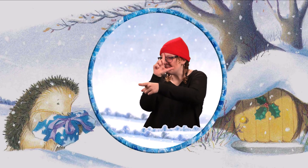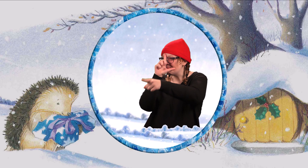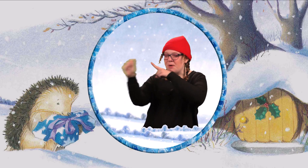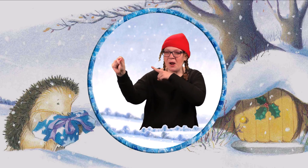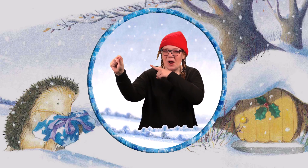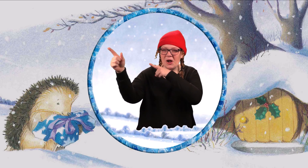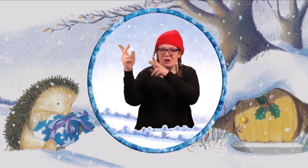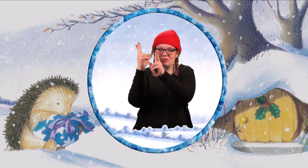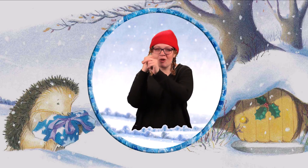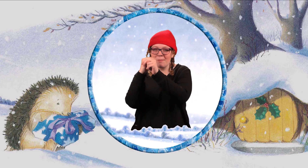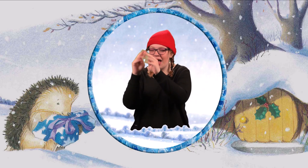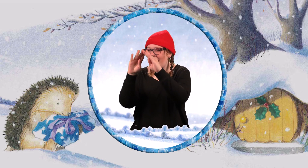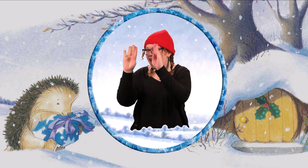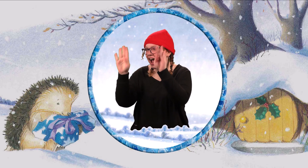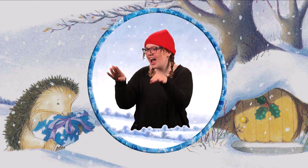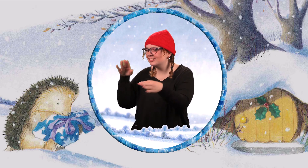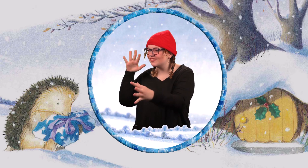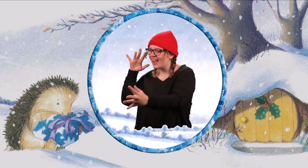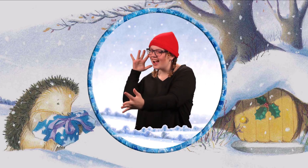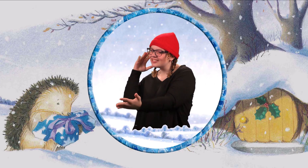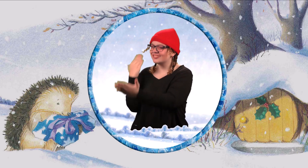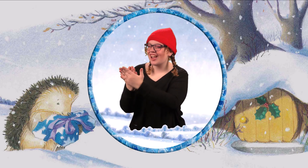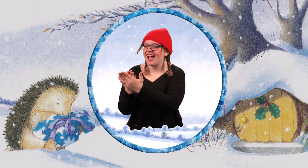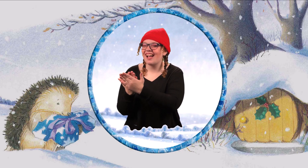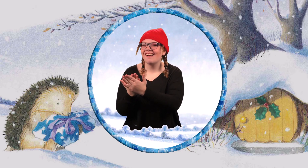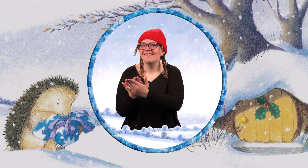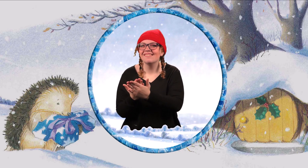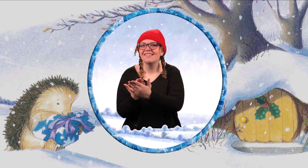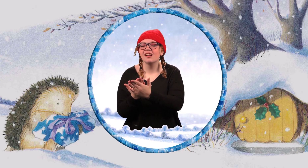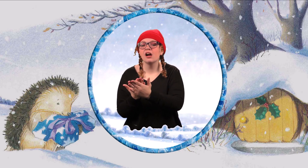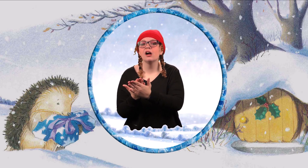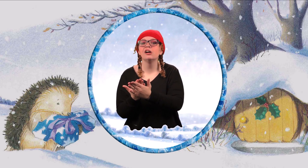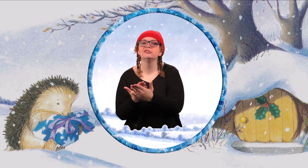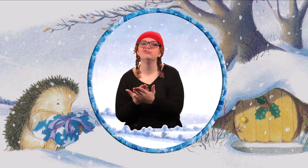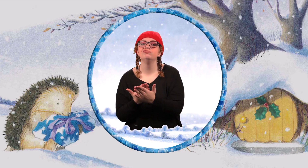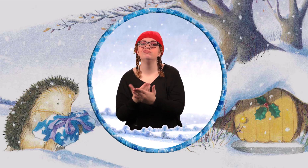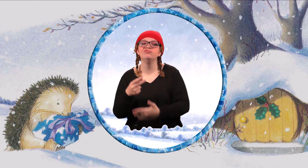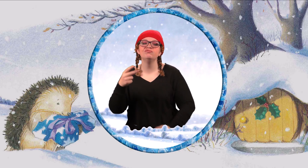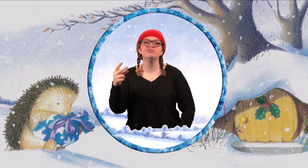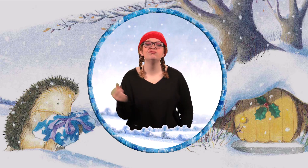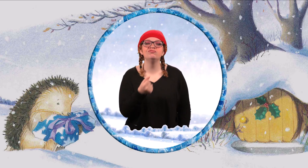Then he ran to Rabbit's house.